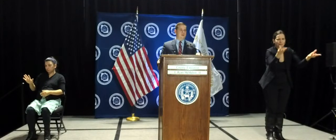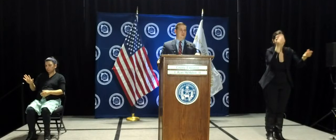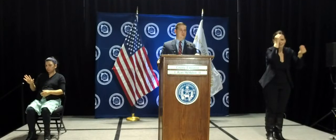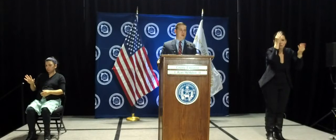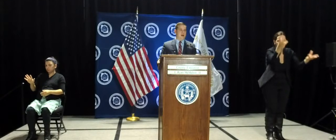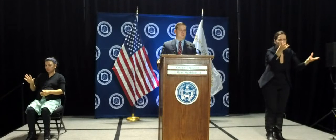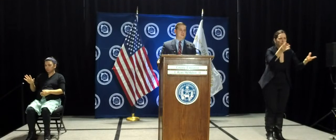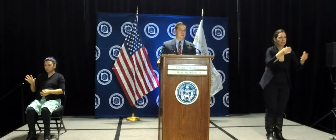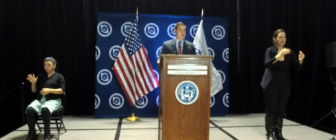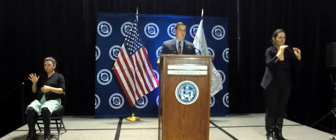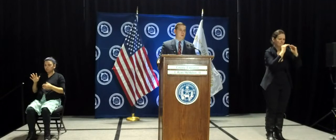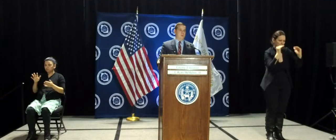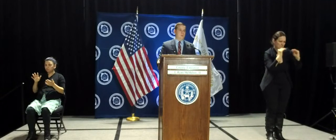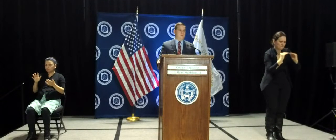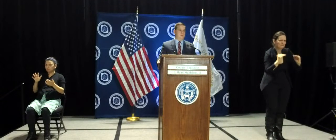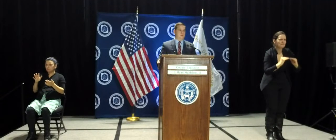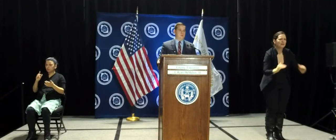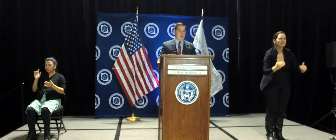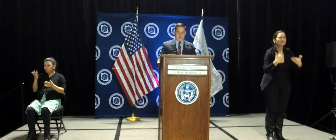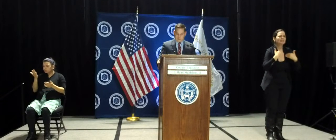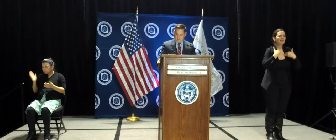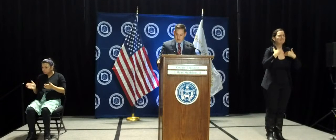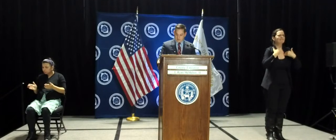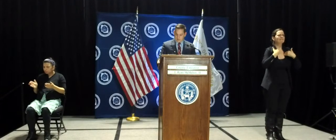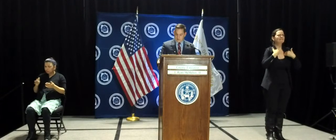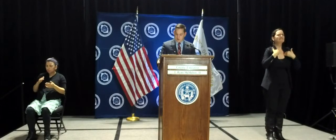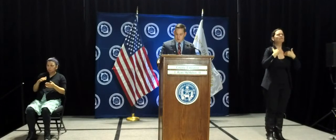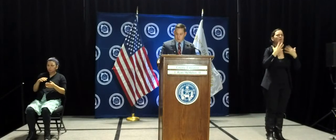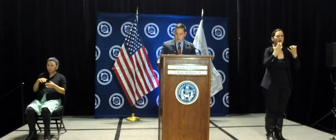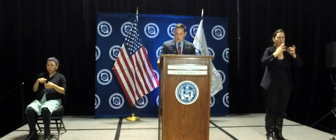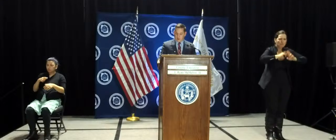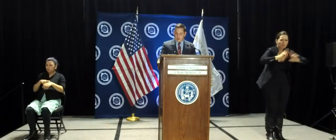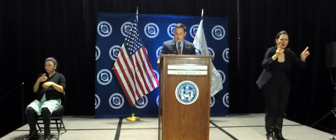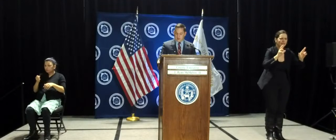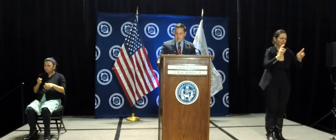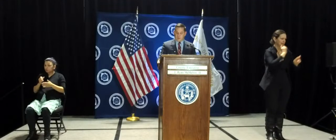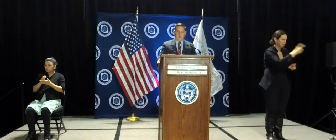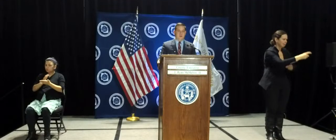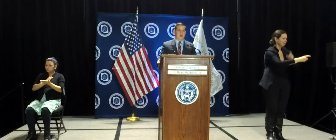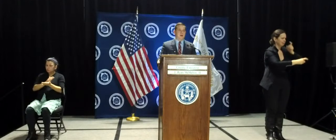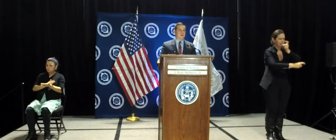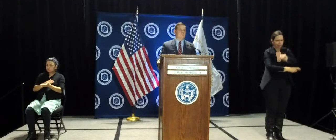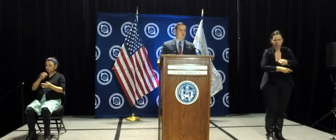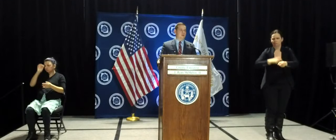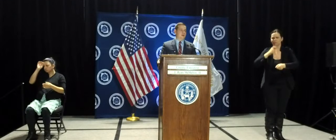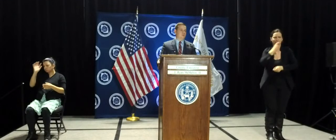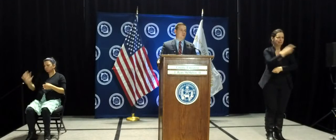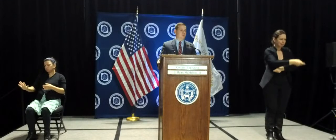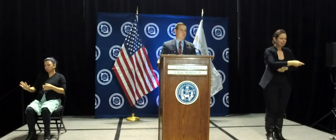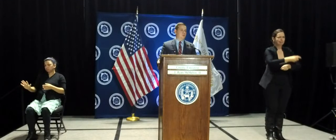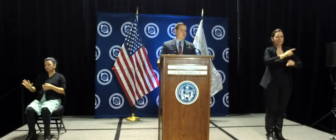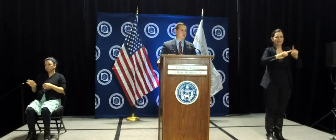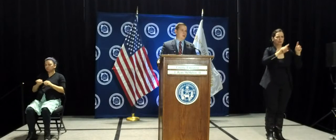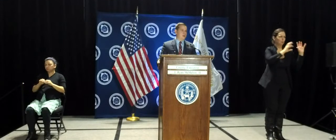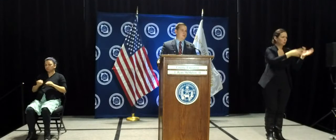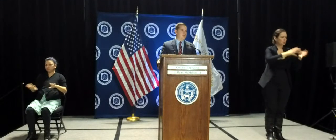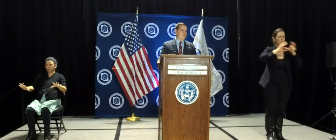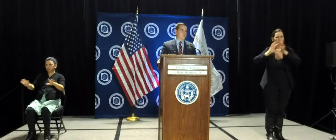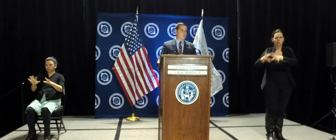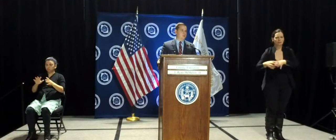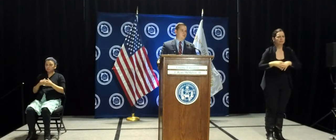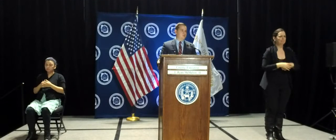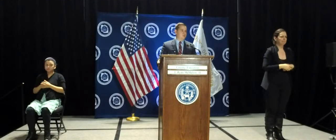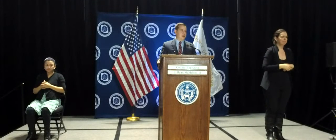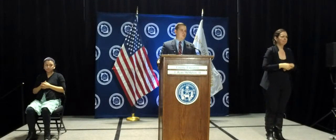get shots, when the shot and the vaccine's available. You're looking at communicating with people to make sure that